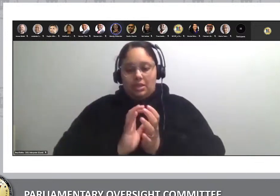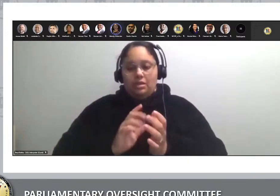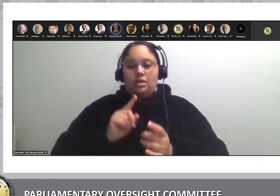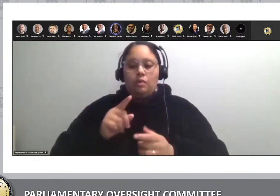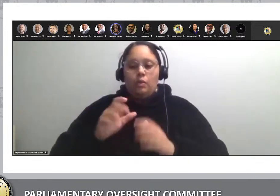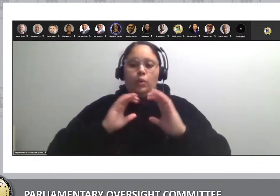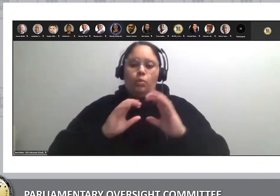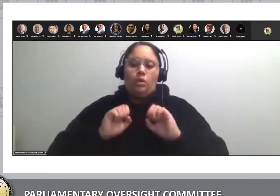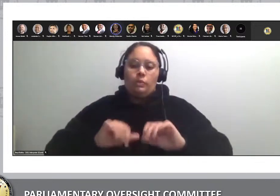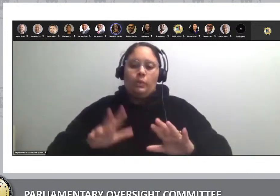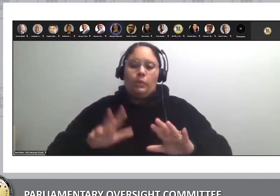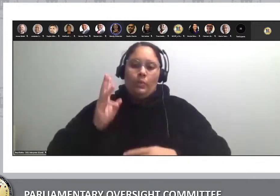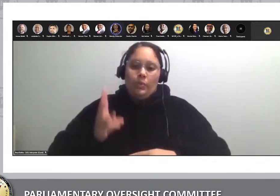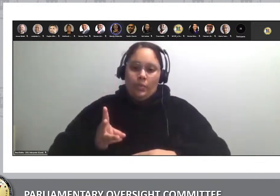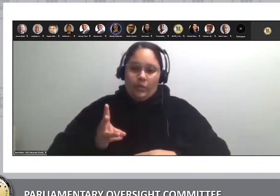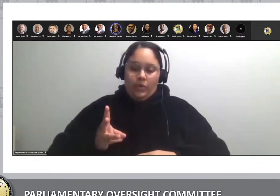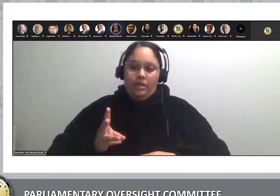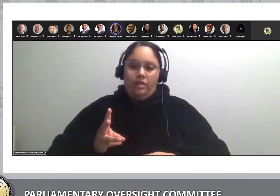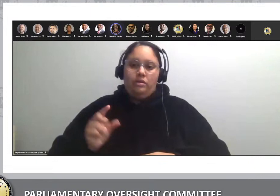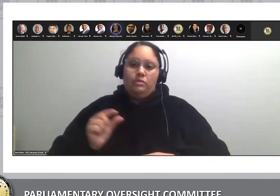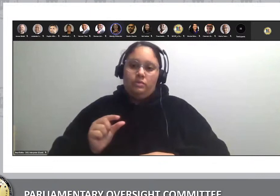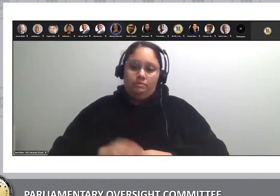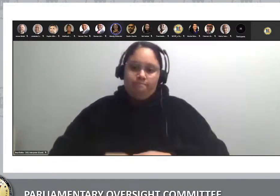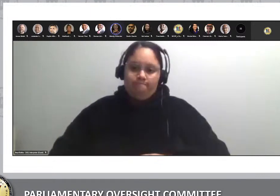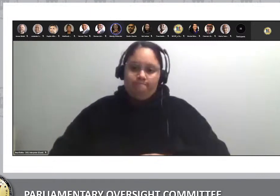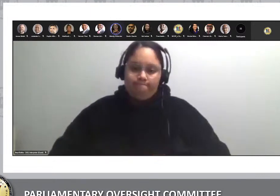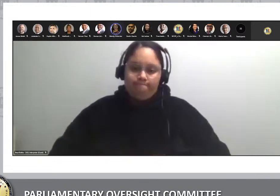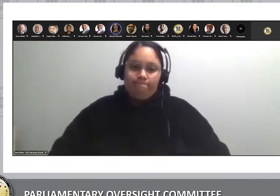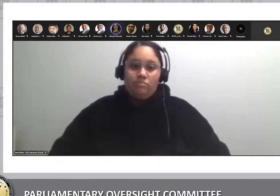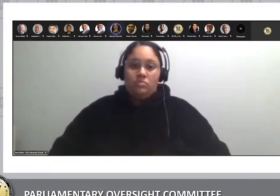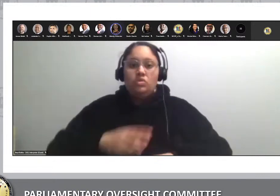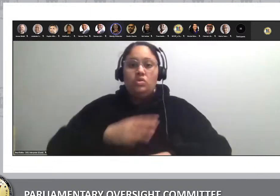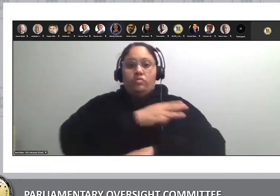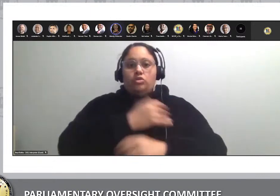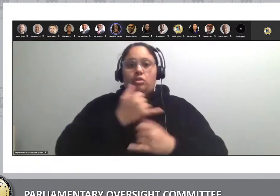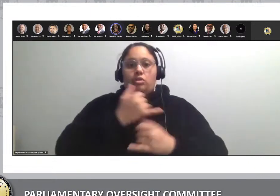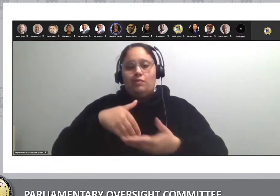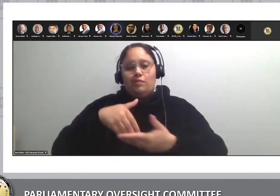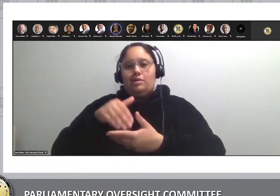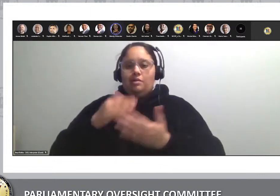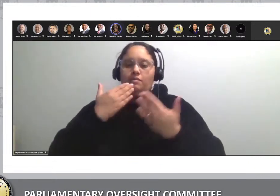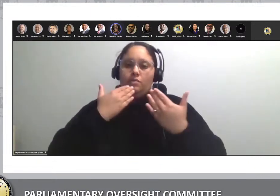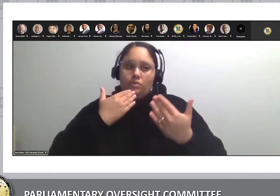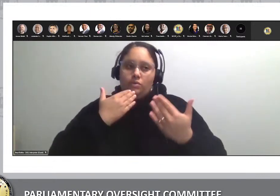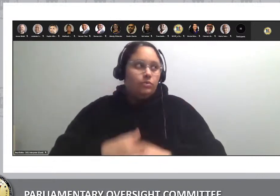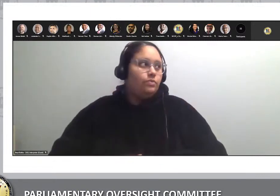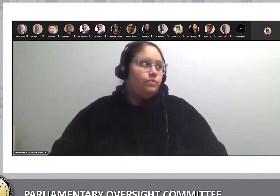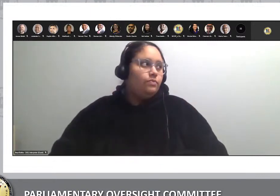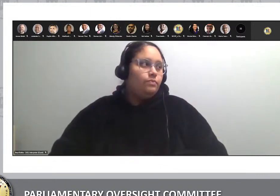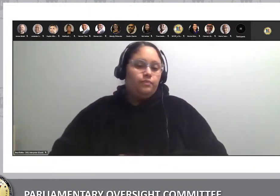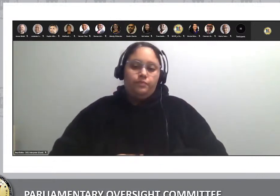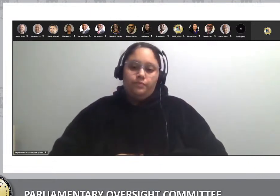be communicated as soon as possible. So the officials are now excused. Thank you so much.